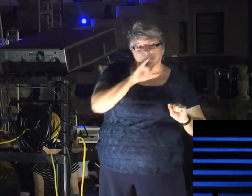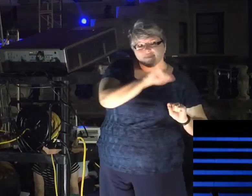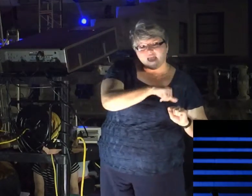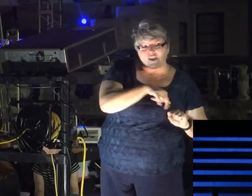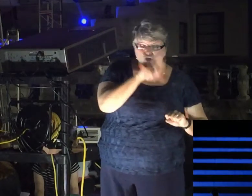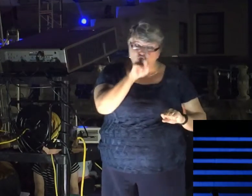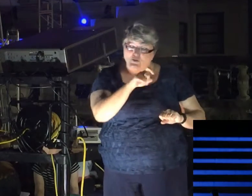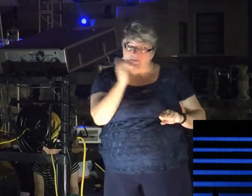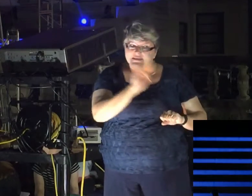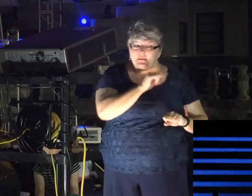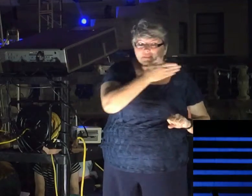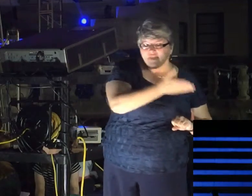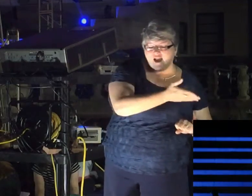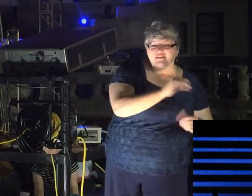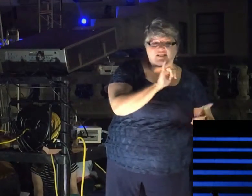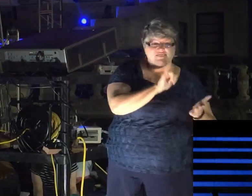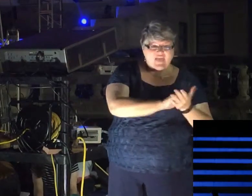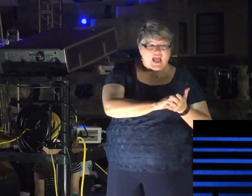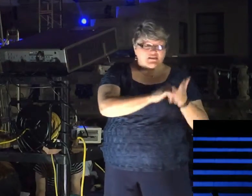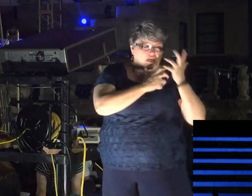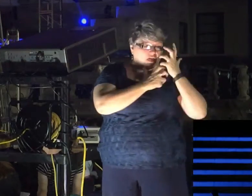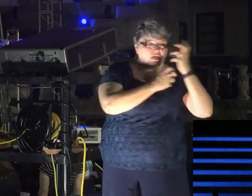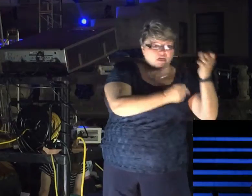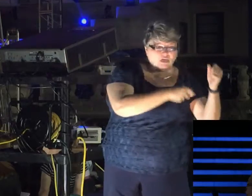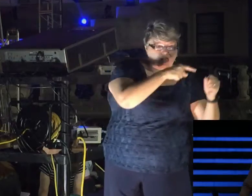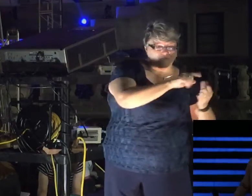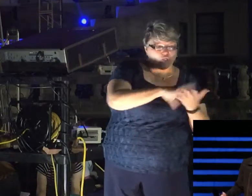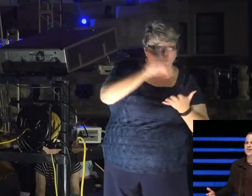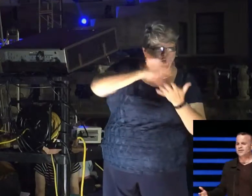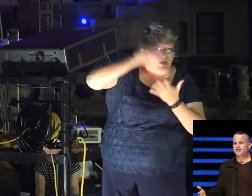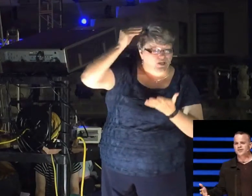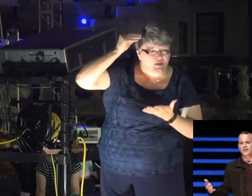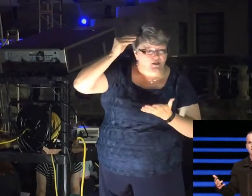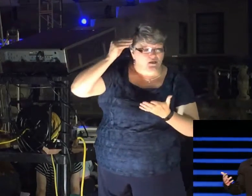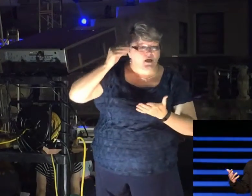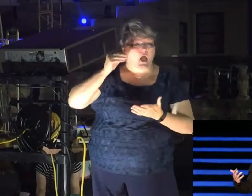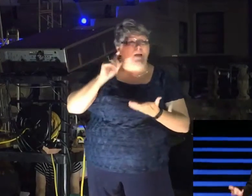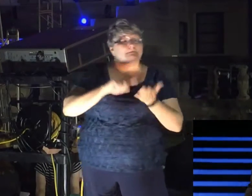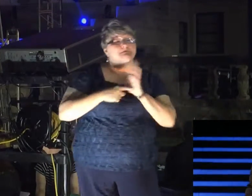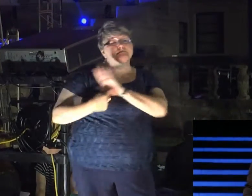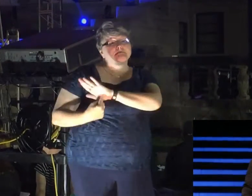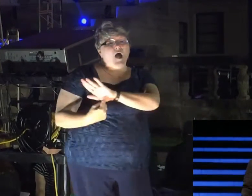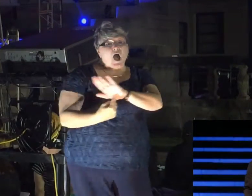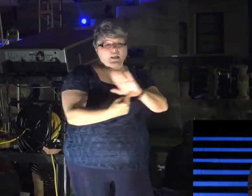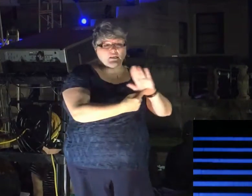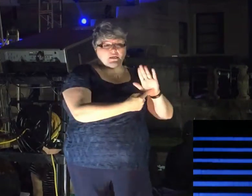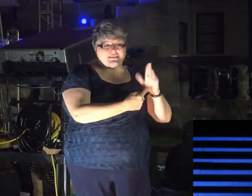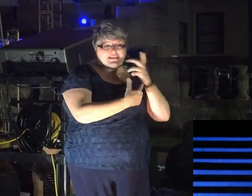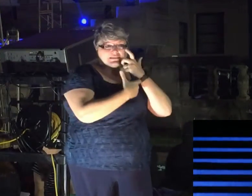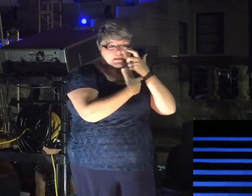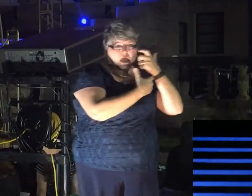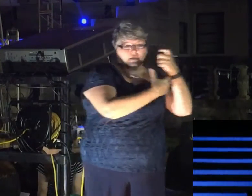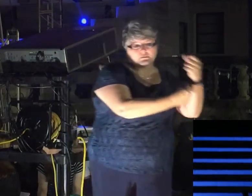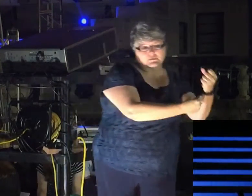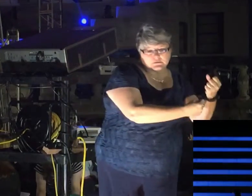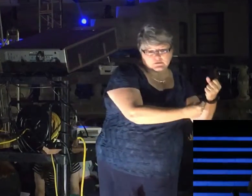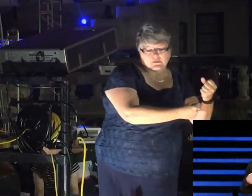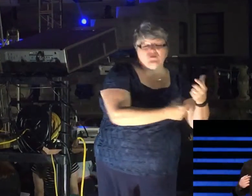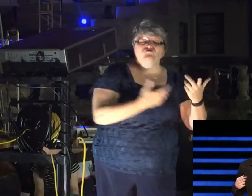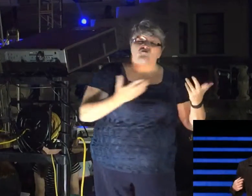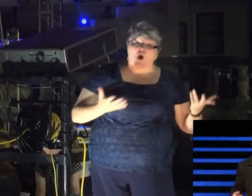wonder if it could be or should be. And this is the essence of learning, modeling that's